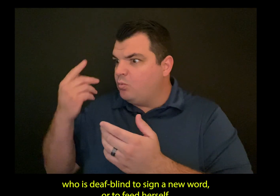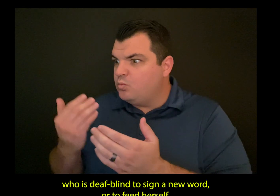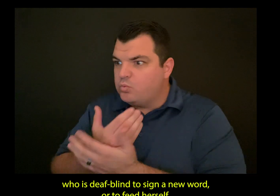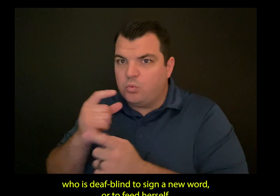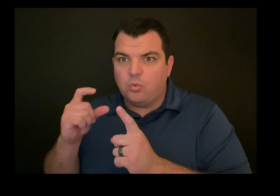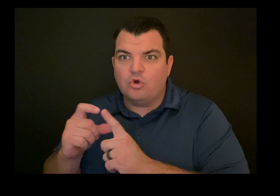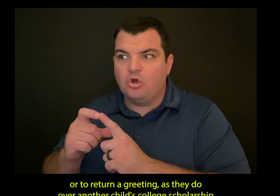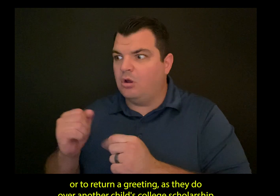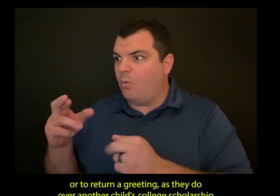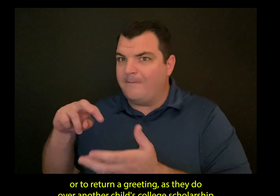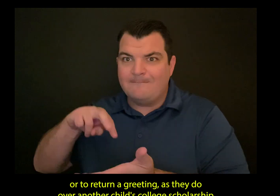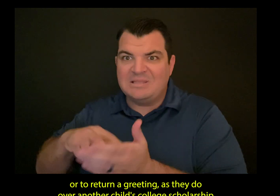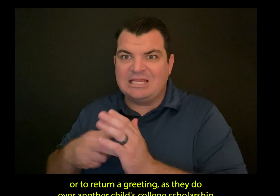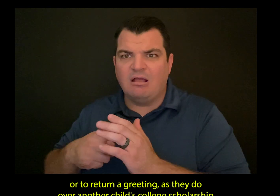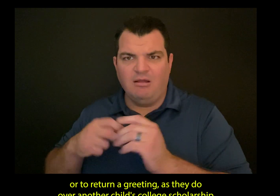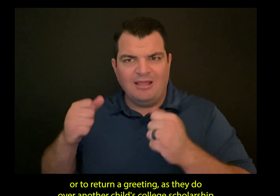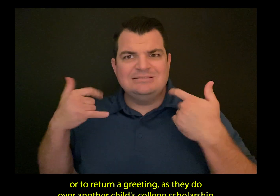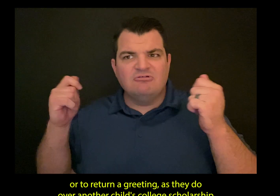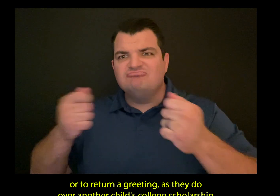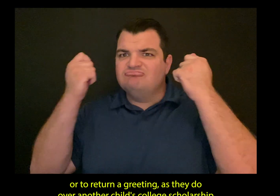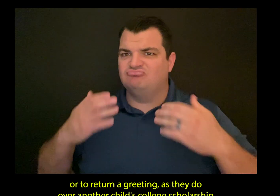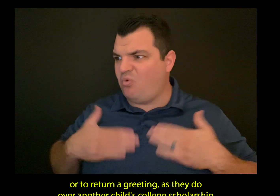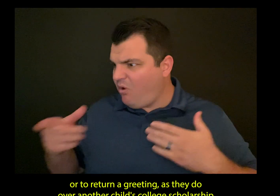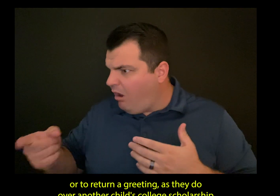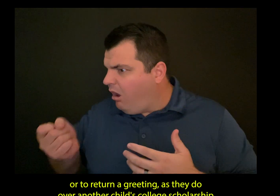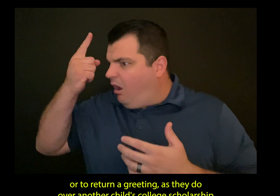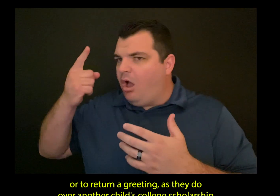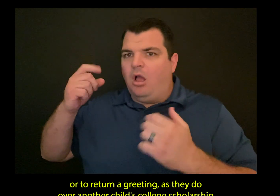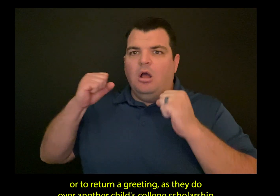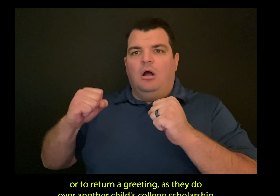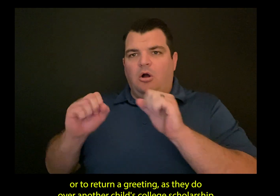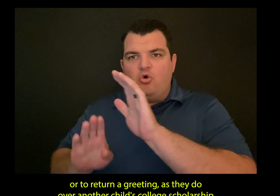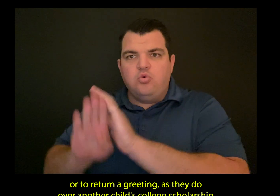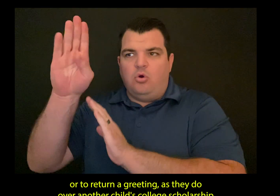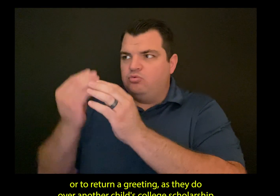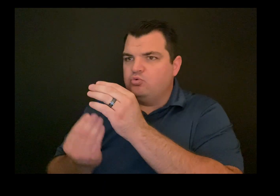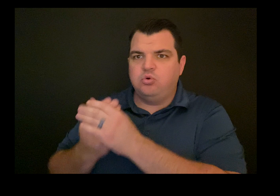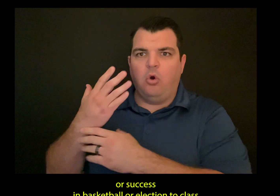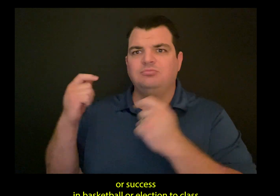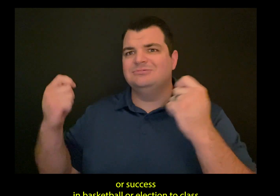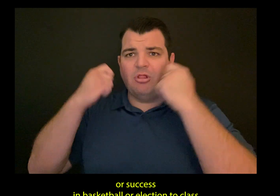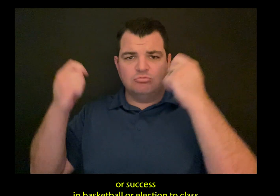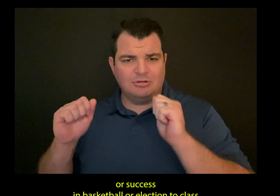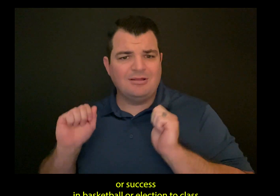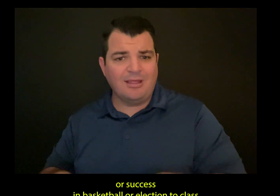feed herself, or to return a greeting, as they do over another child's college scholarship, or success in basketball,